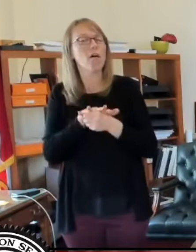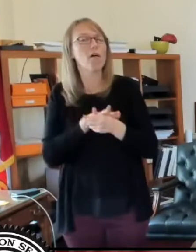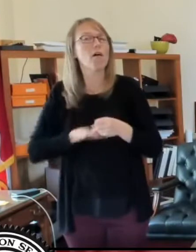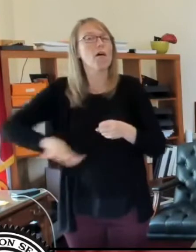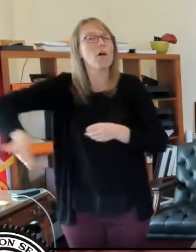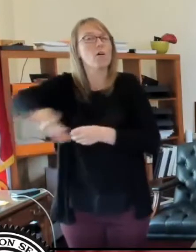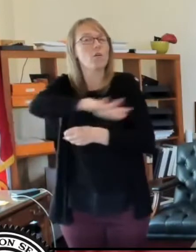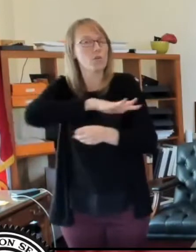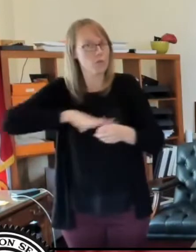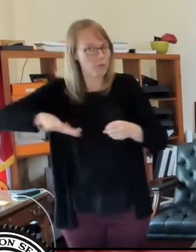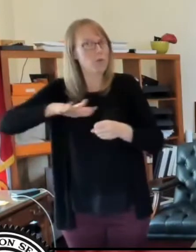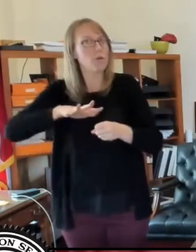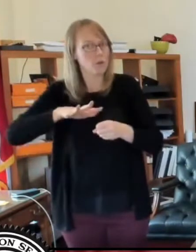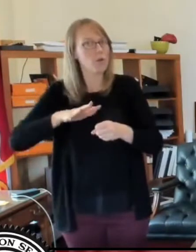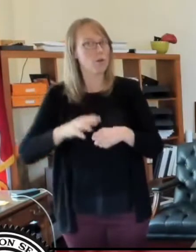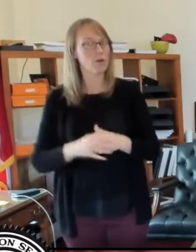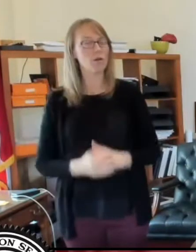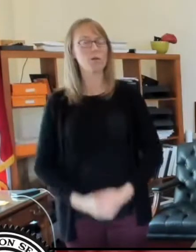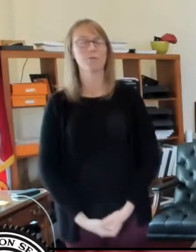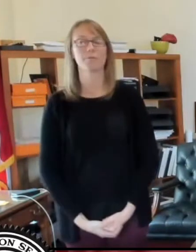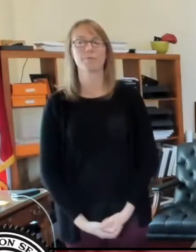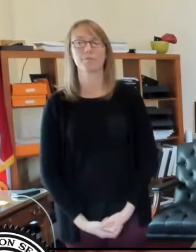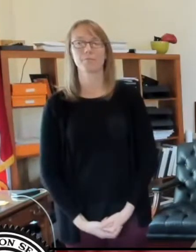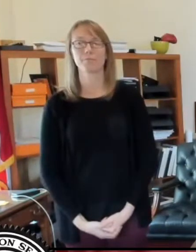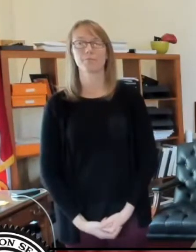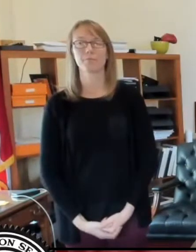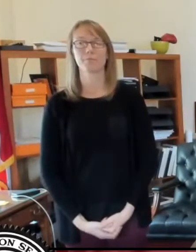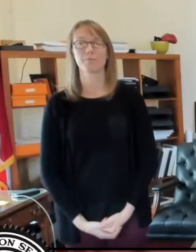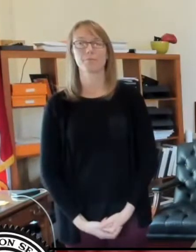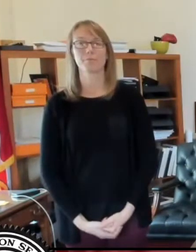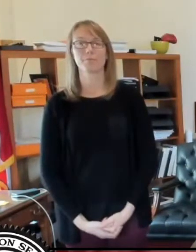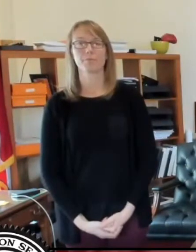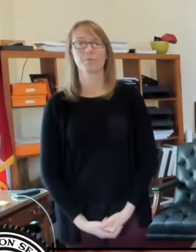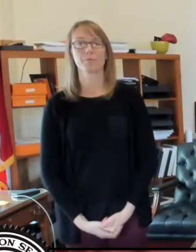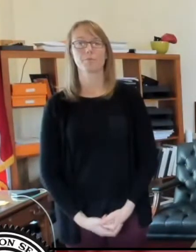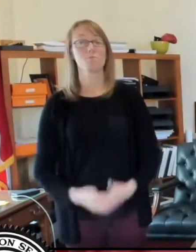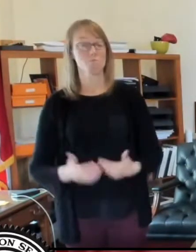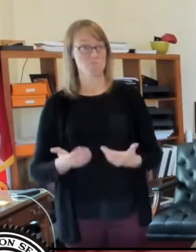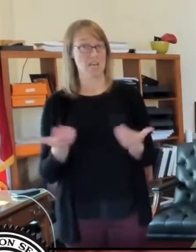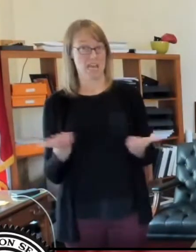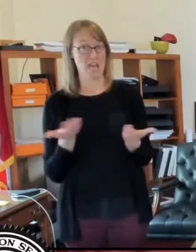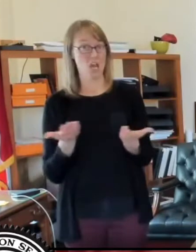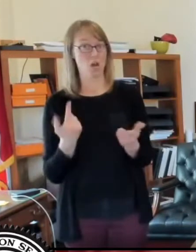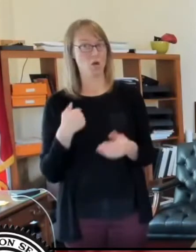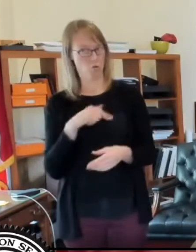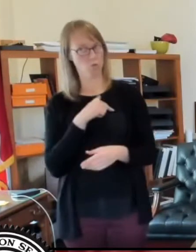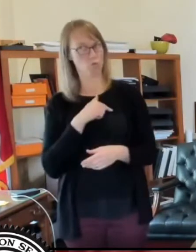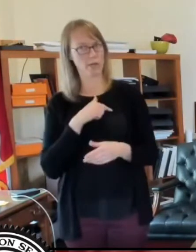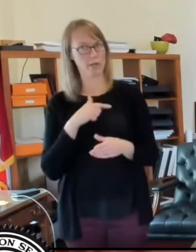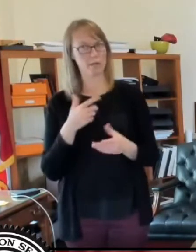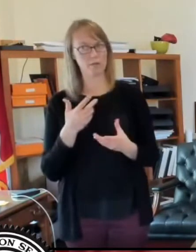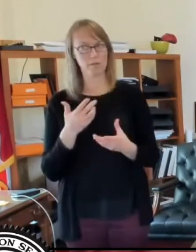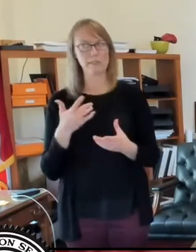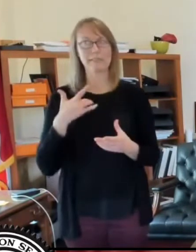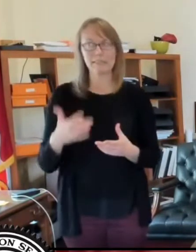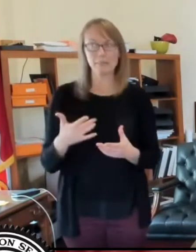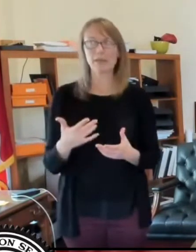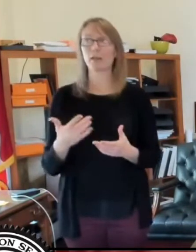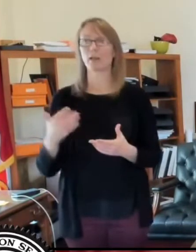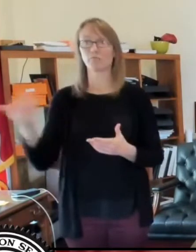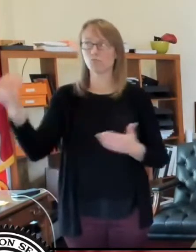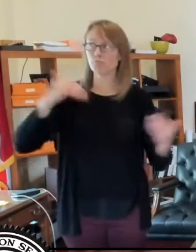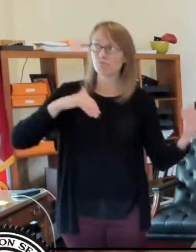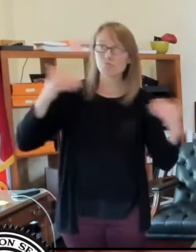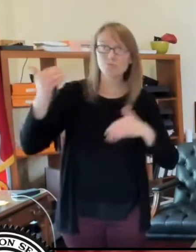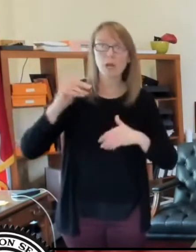very acute care available usually within this region. And so we do take in a lot of patients from outside